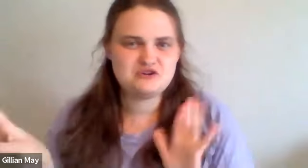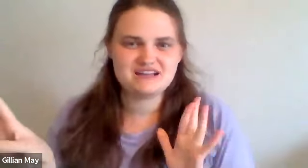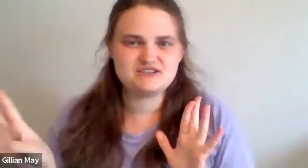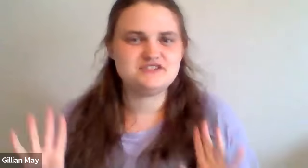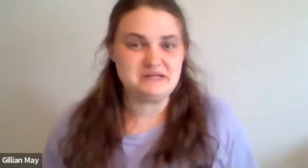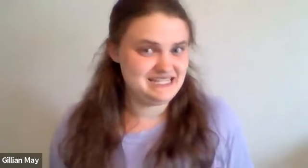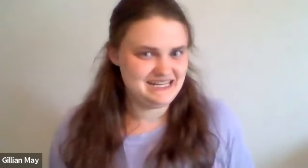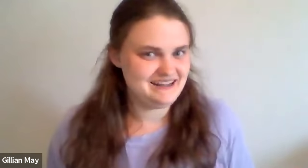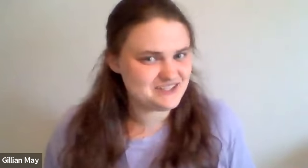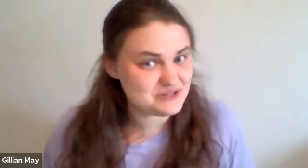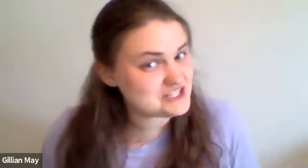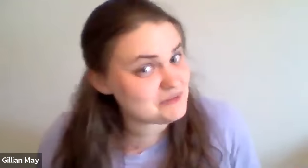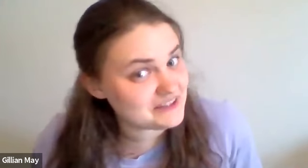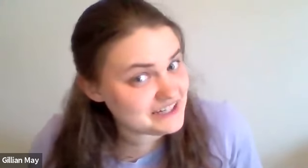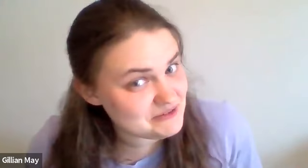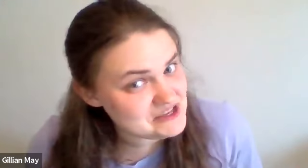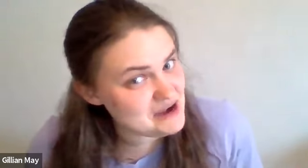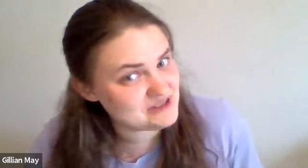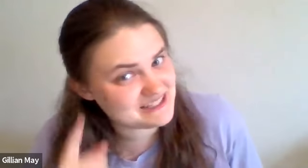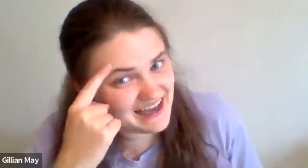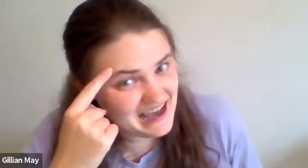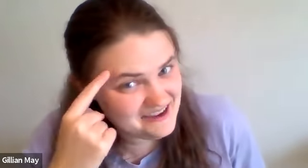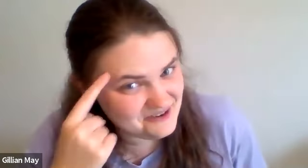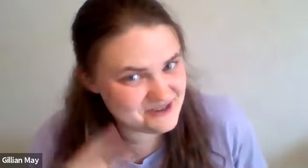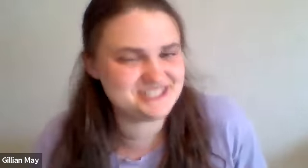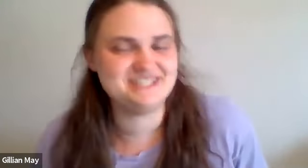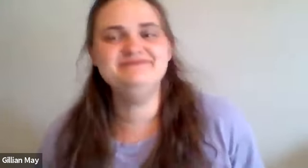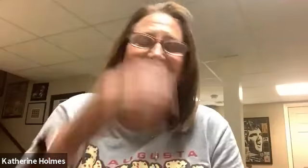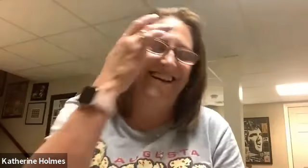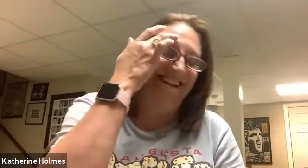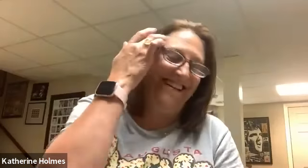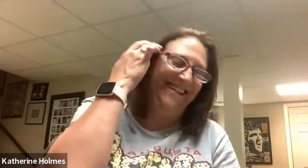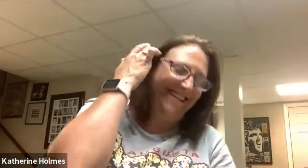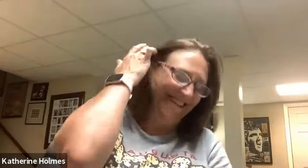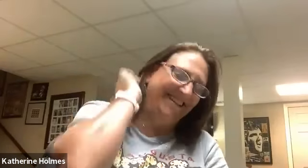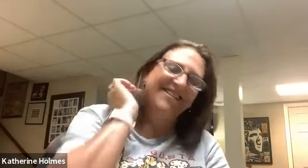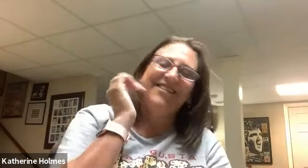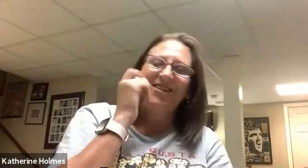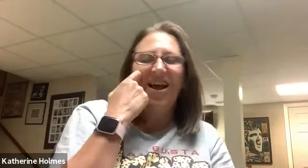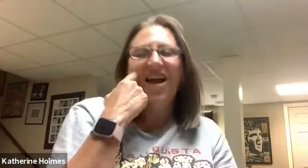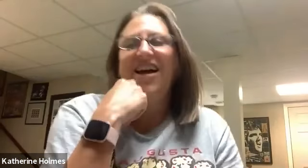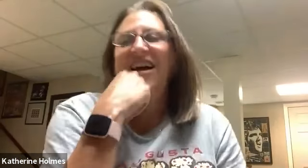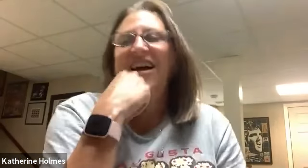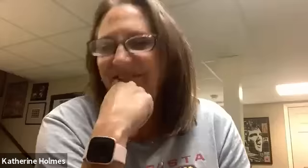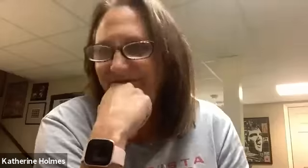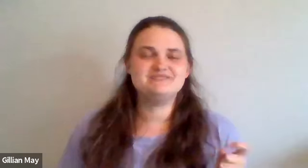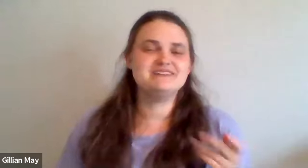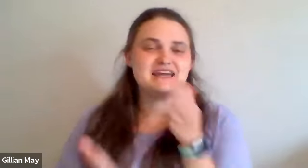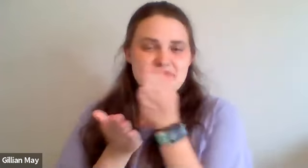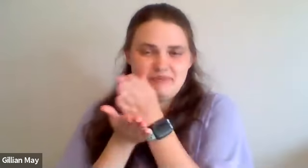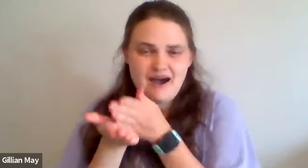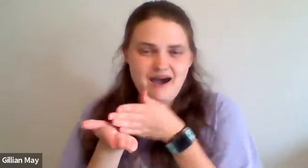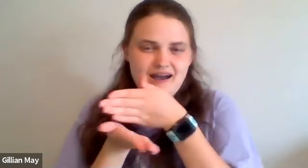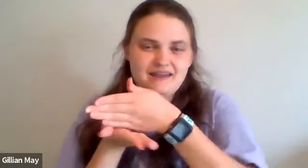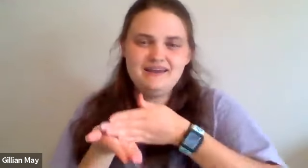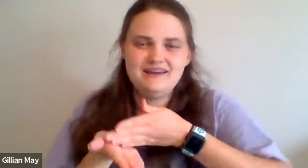guys off, so I didn't. That's why I just kept leaning in with the eyebrows, like, I have a question. I like to be very dramatic. So I said pie.